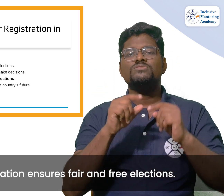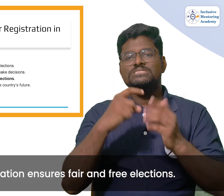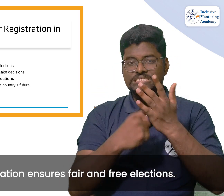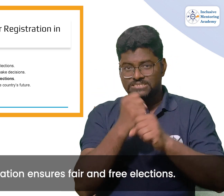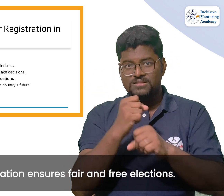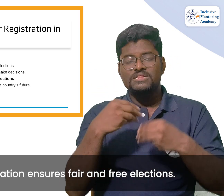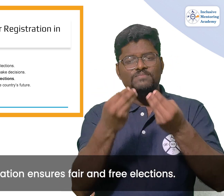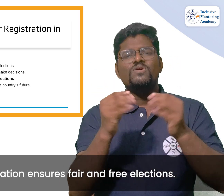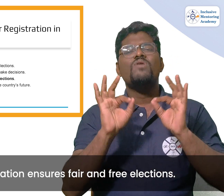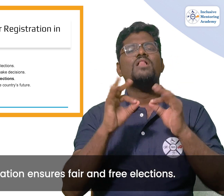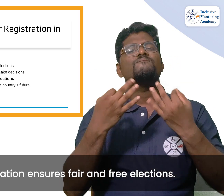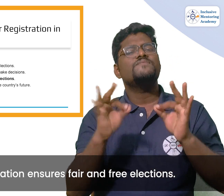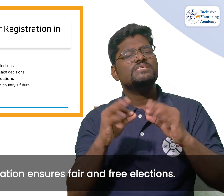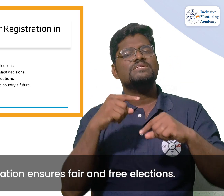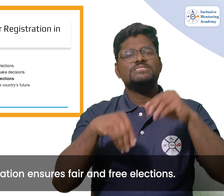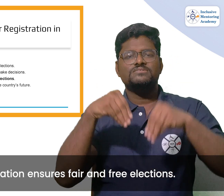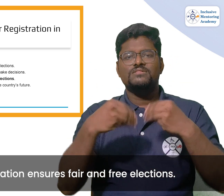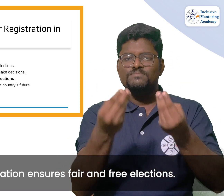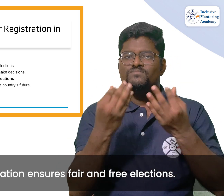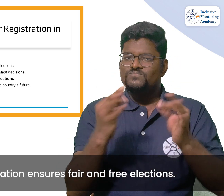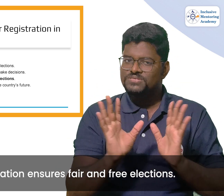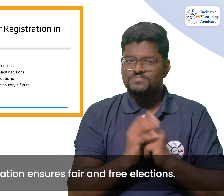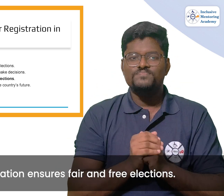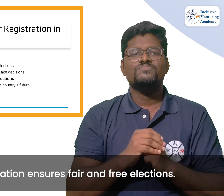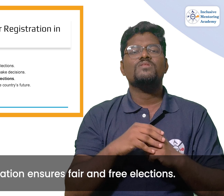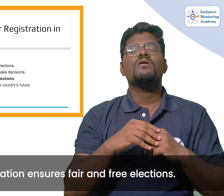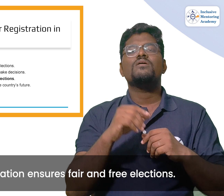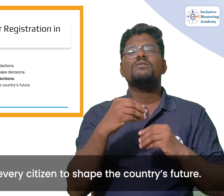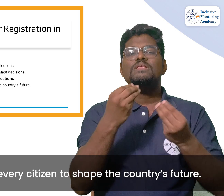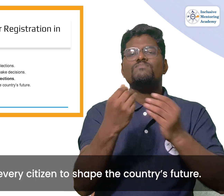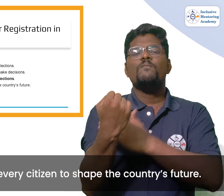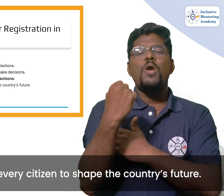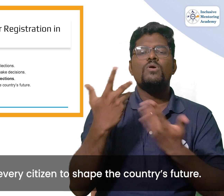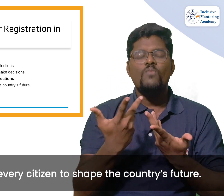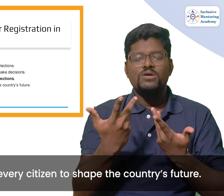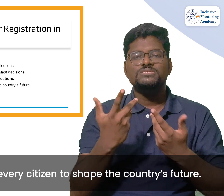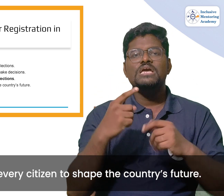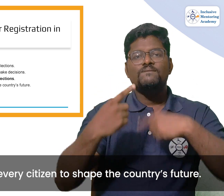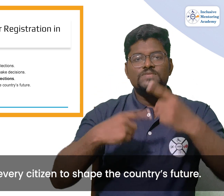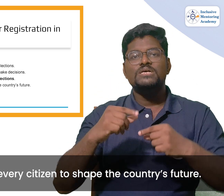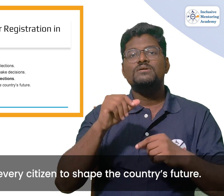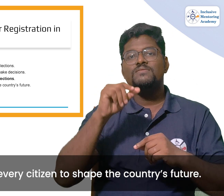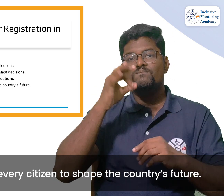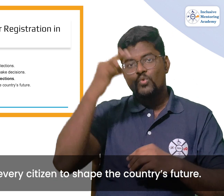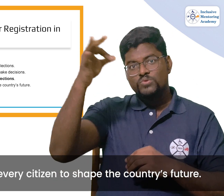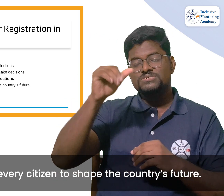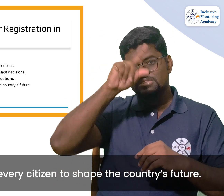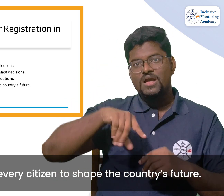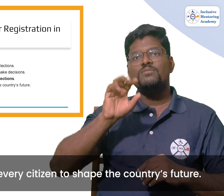Voter registration ensures fair and free elections. It gives power to every citizen to shape the country's future.